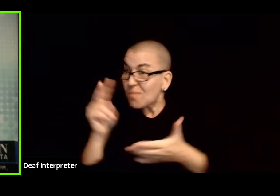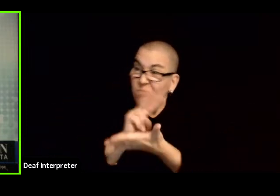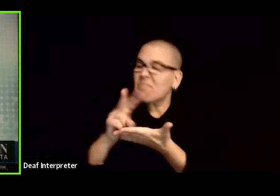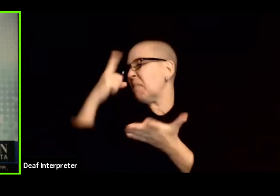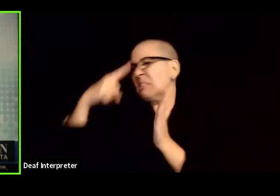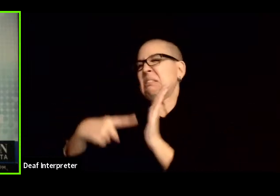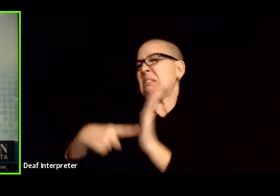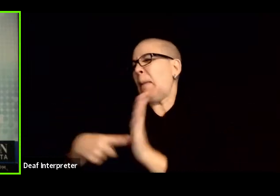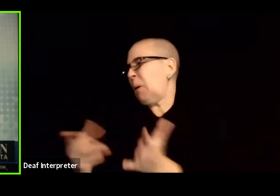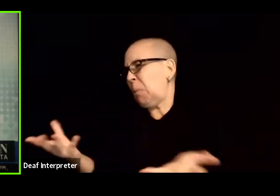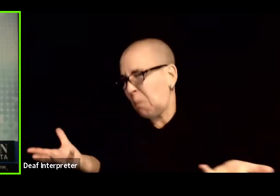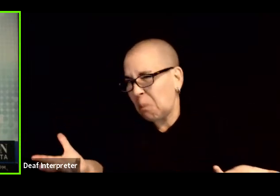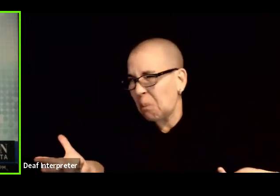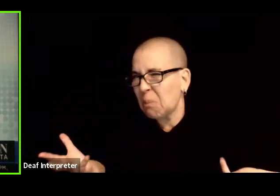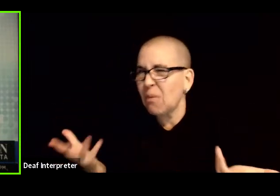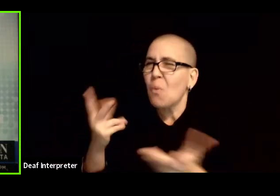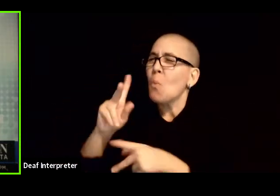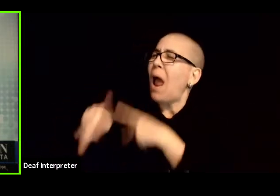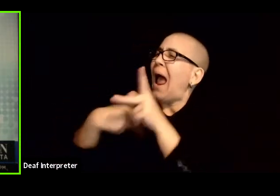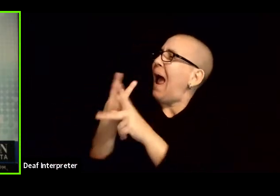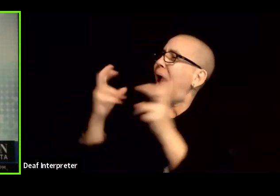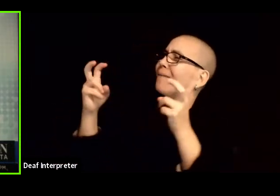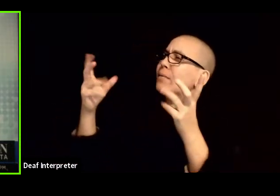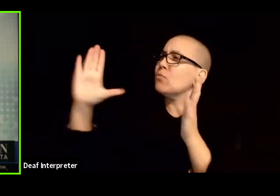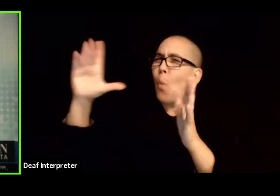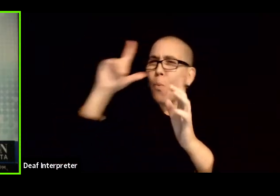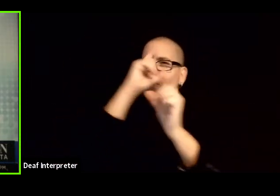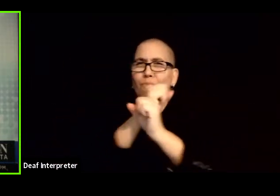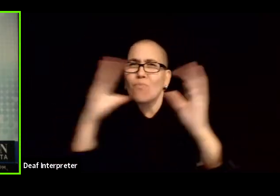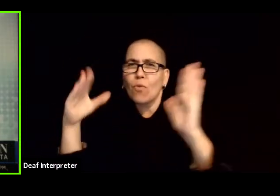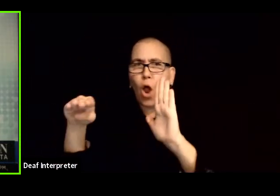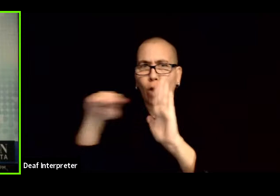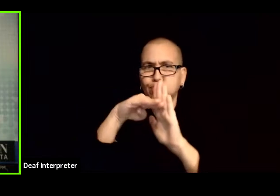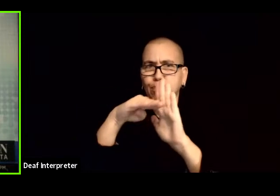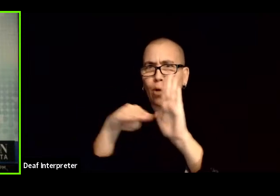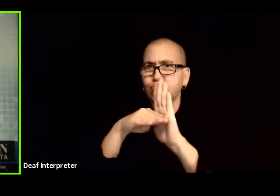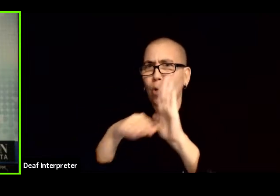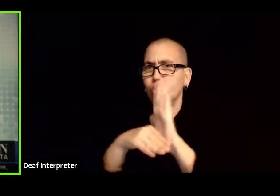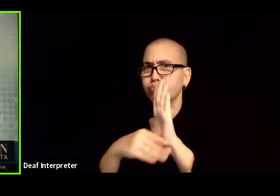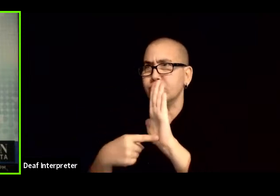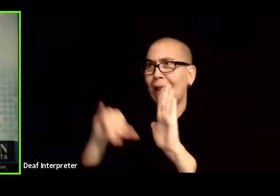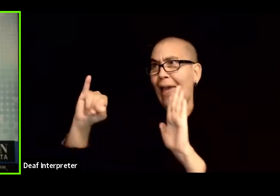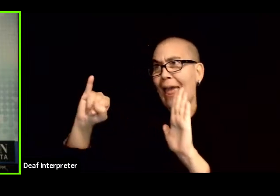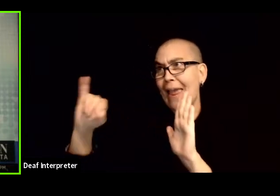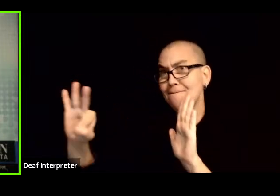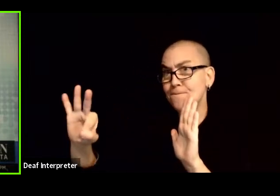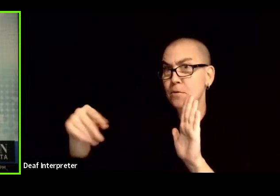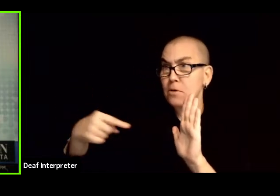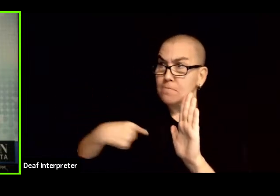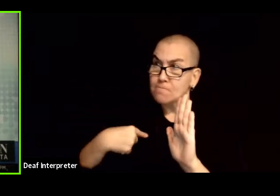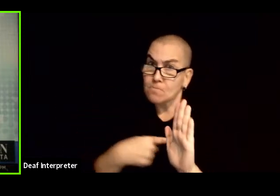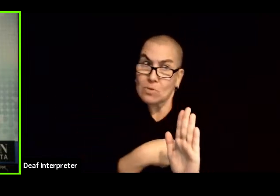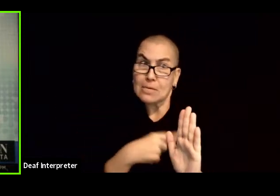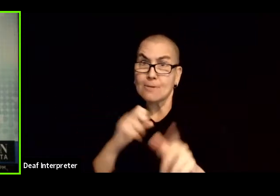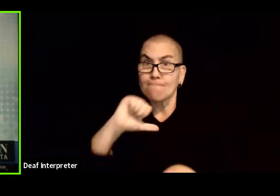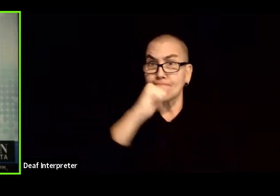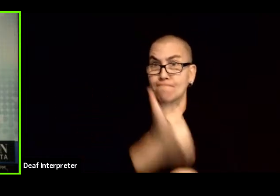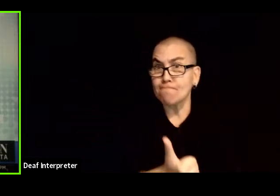if, you have any numbers or estimates on possible reductions in deaths if you were to take any of those steps.